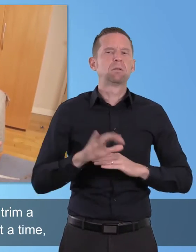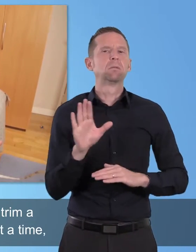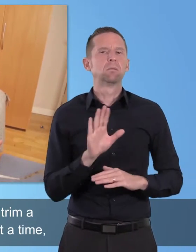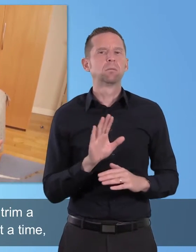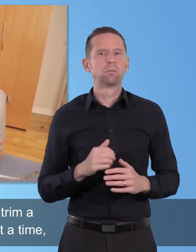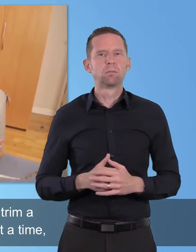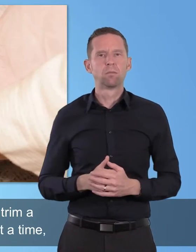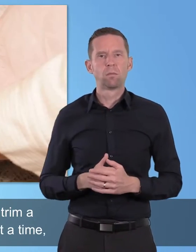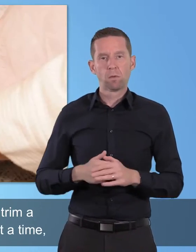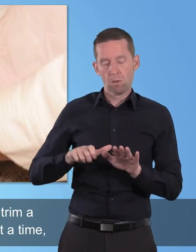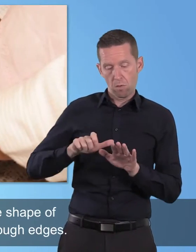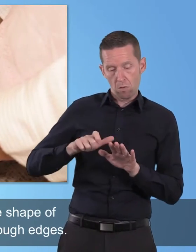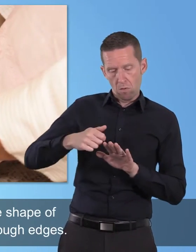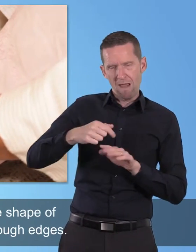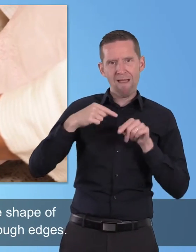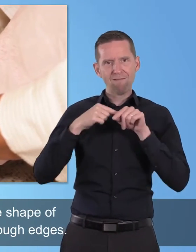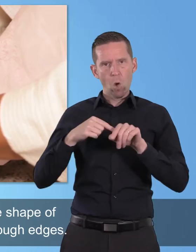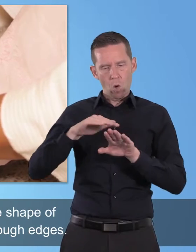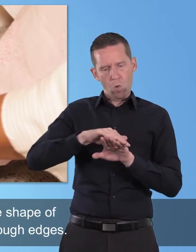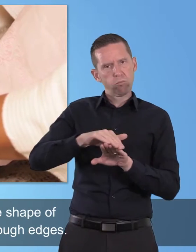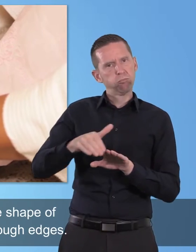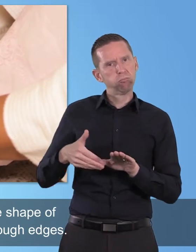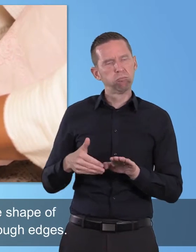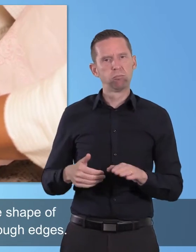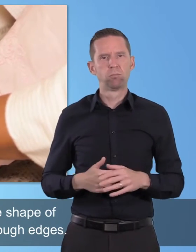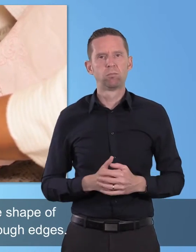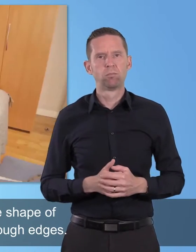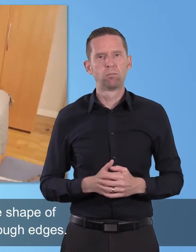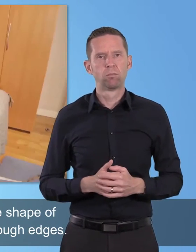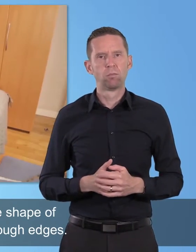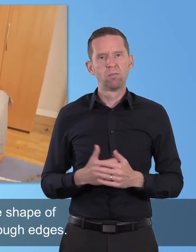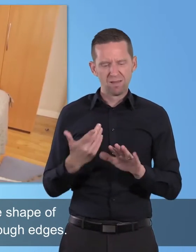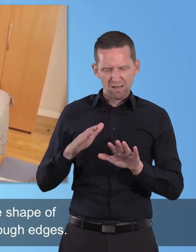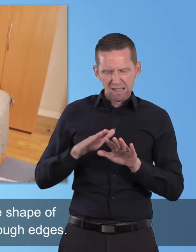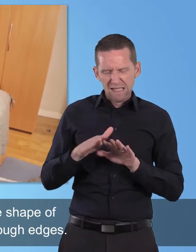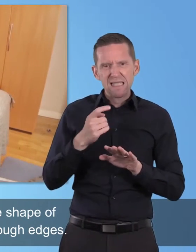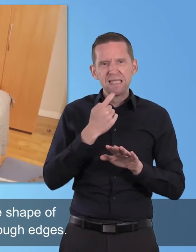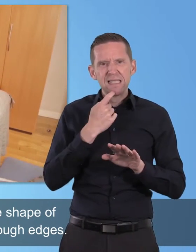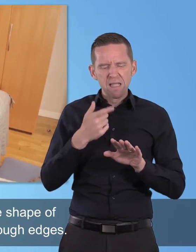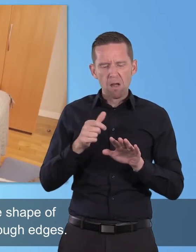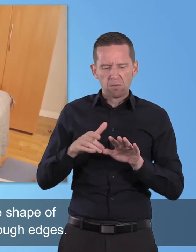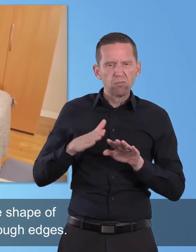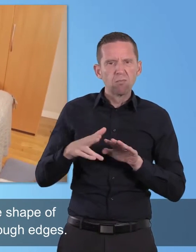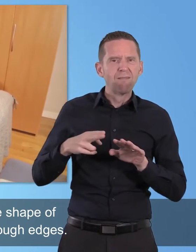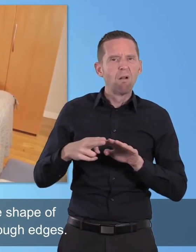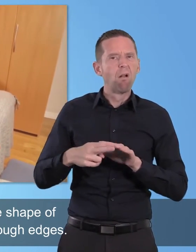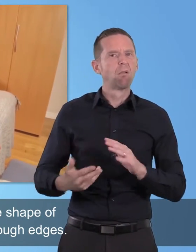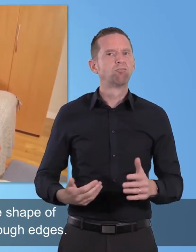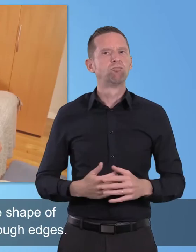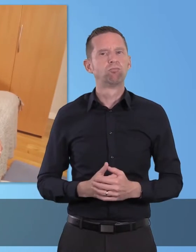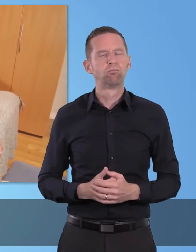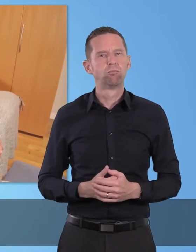time. Cut your nails to the shape of your toe. And file any rough edges.